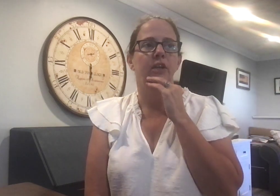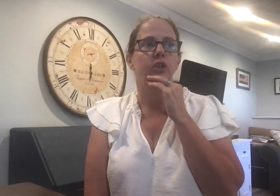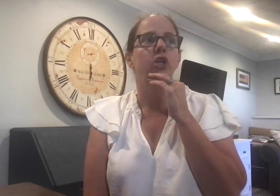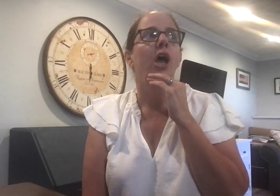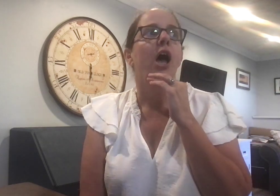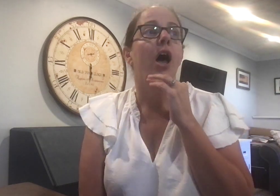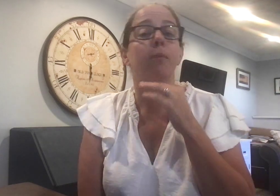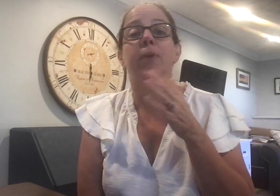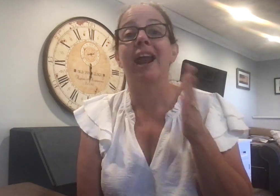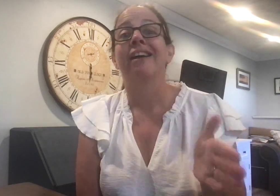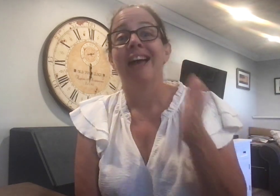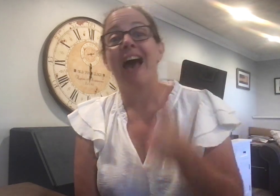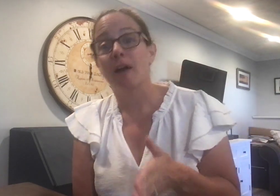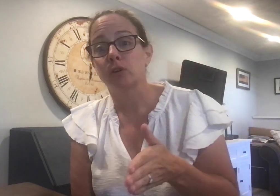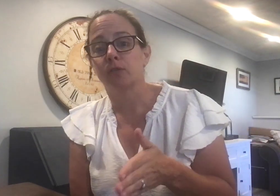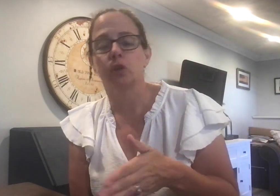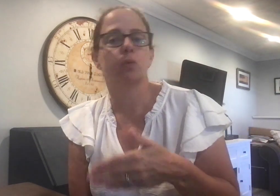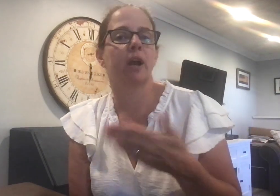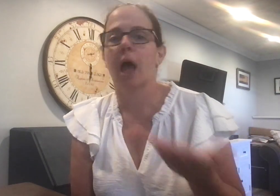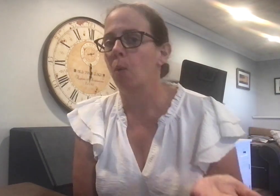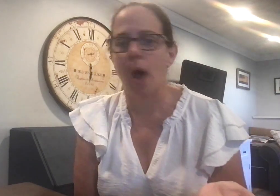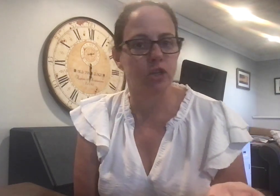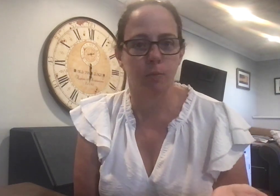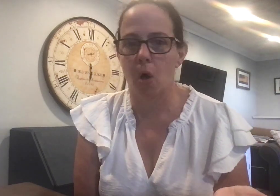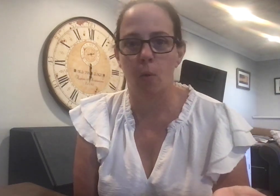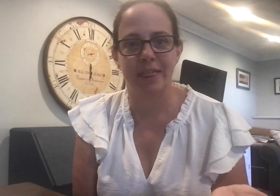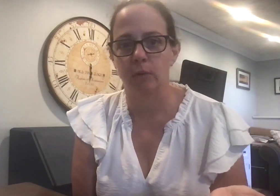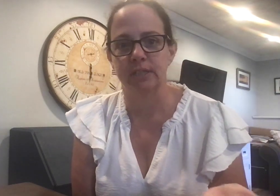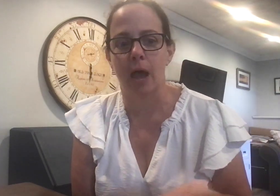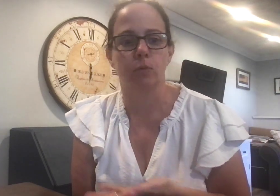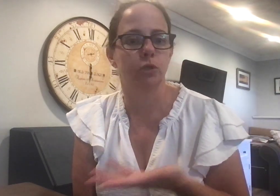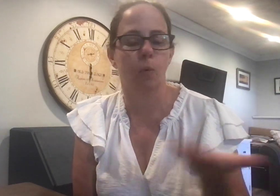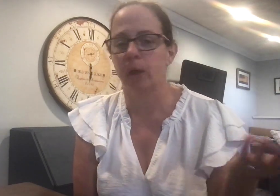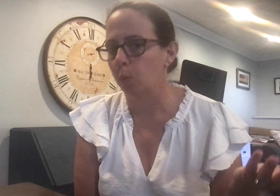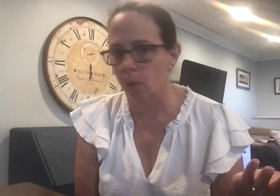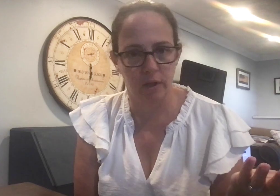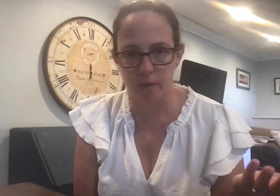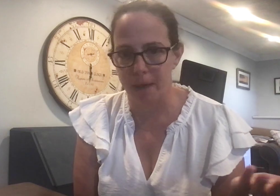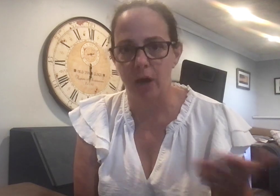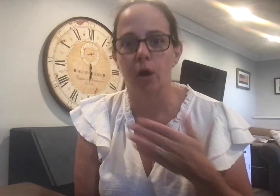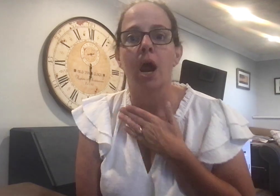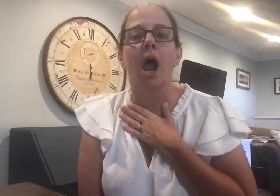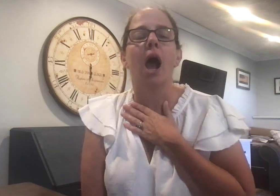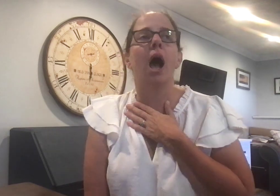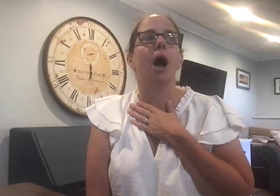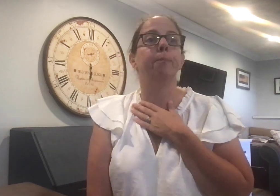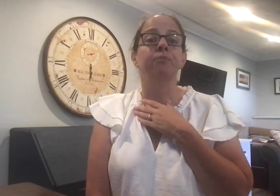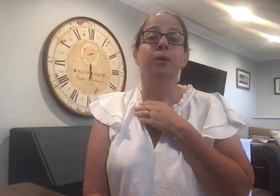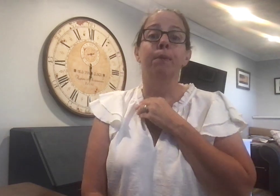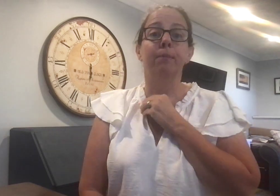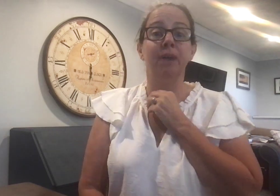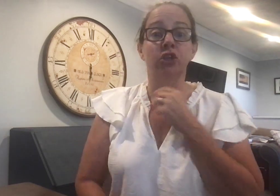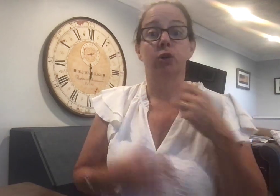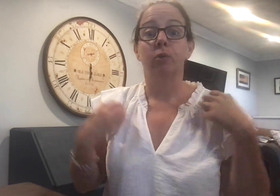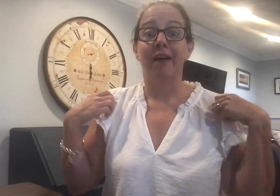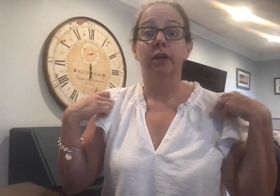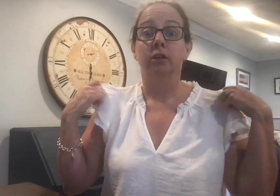English. But after the first one, I'll watch them all without sound, so it won't even matter. But make sure you have